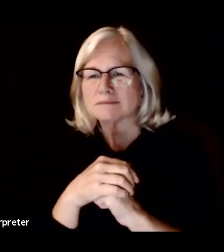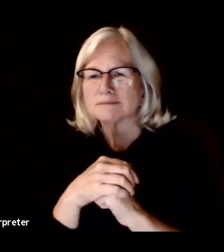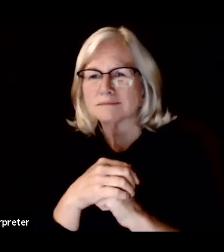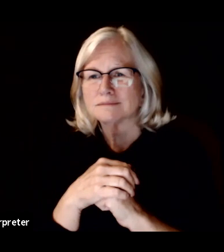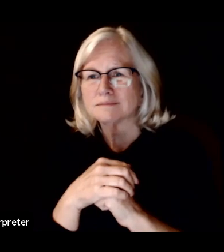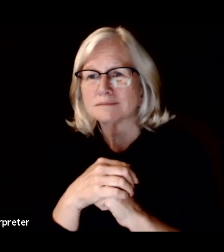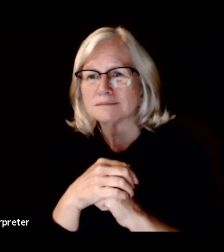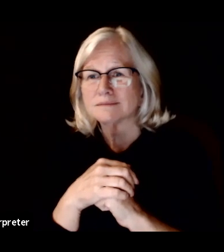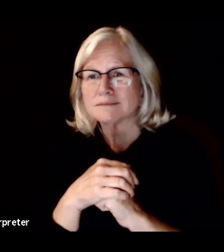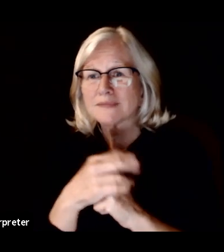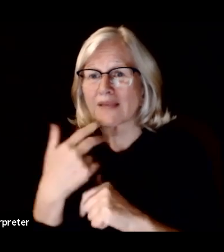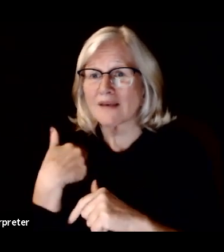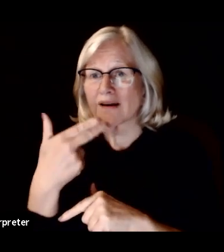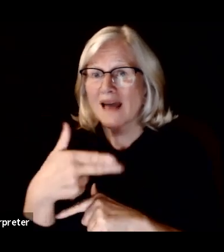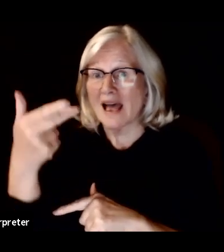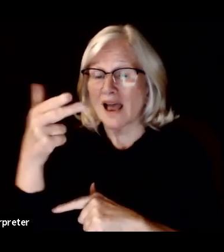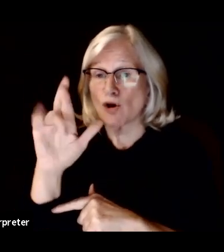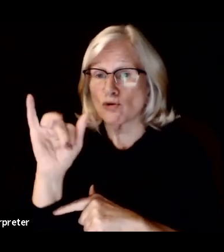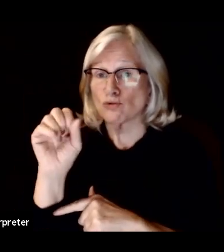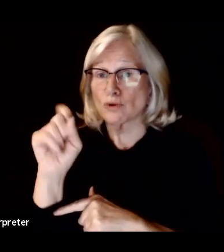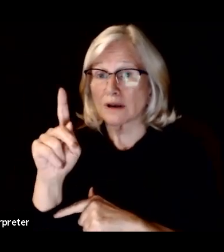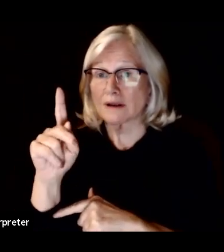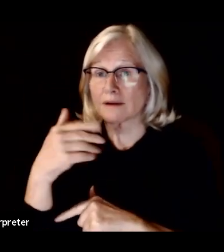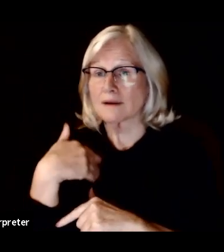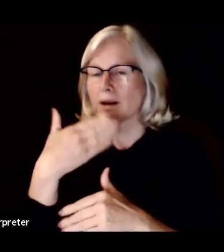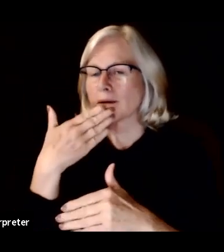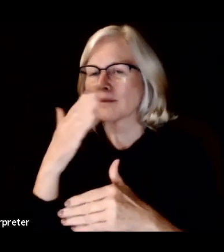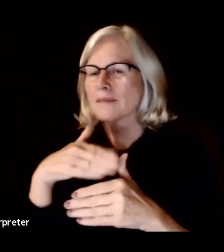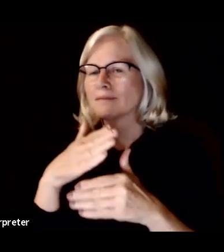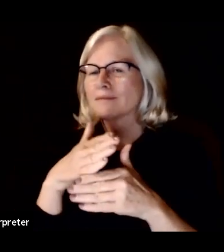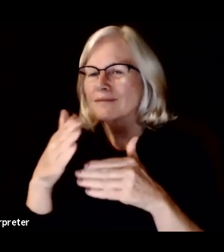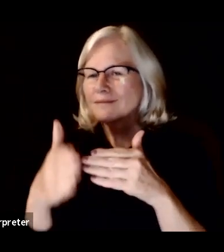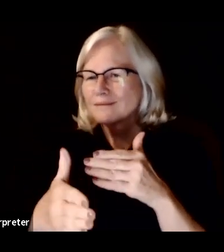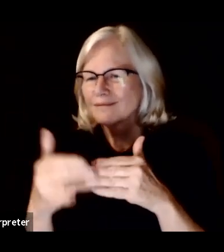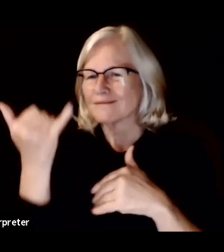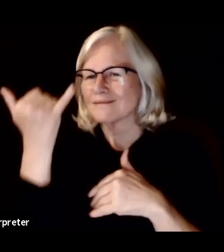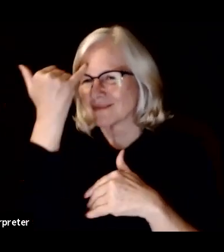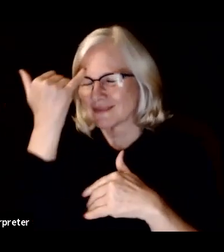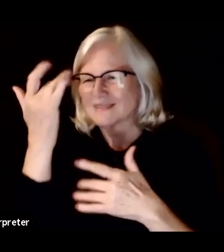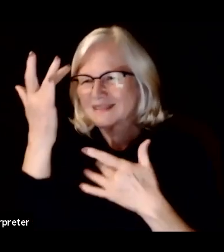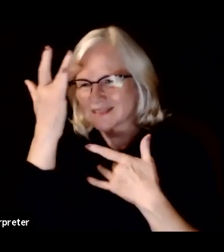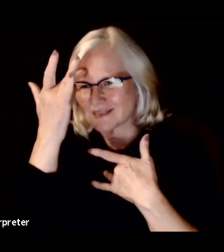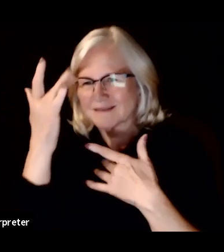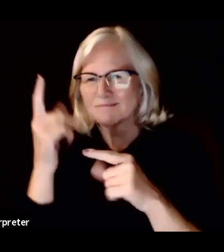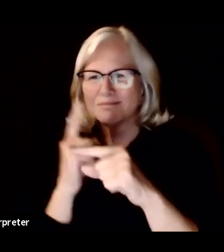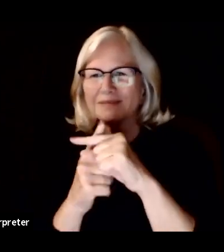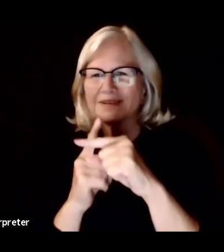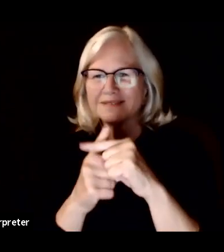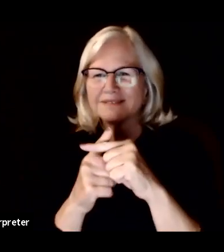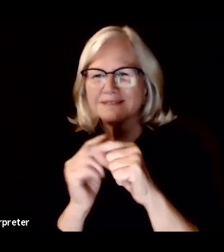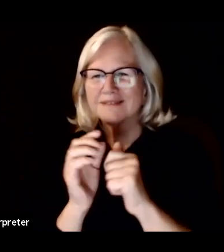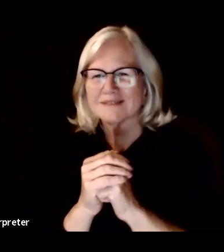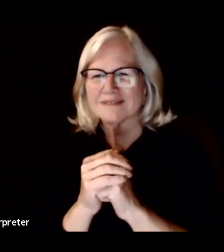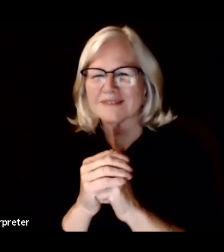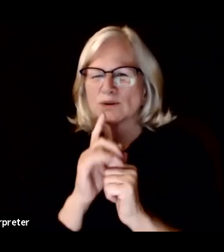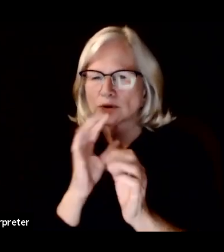that they can be tested and identified as having disease as quickly as possible to prevent additional spread.